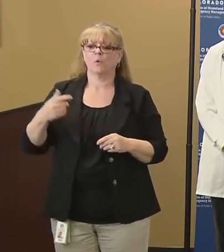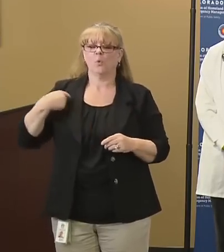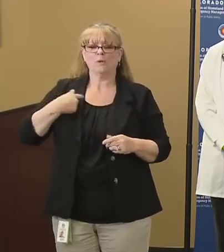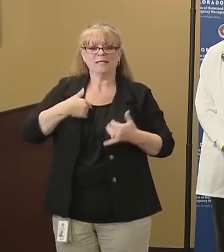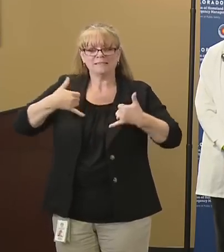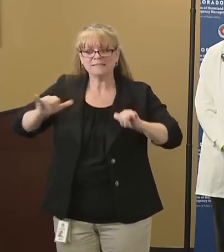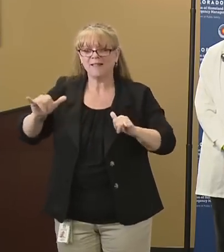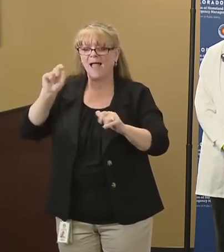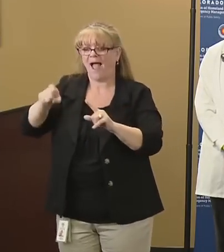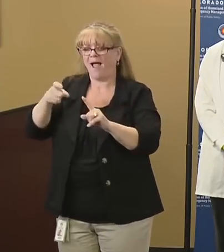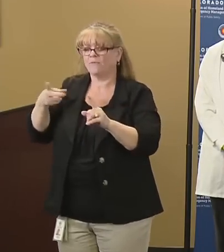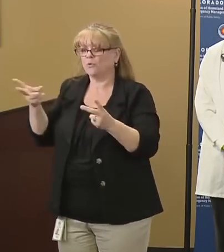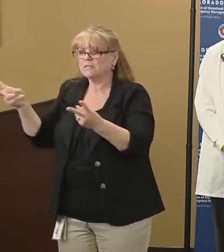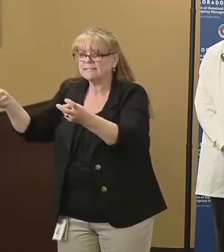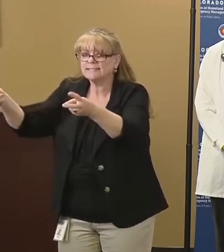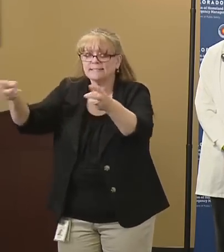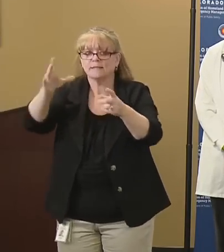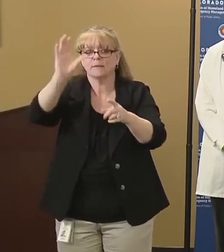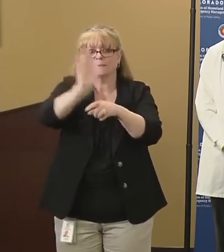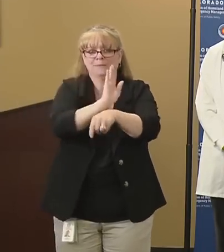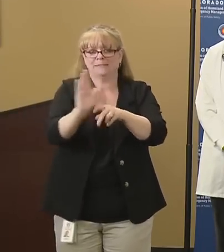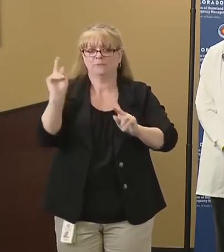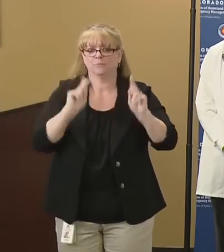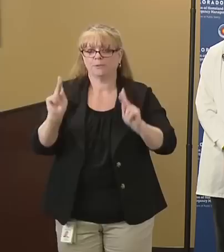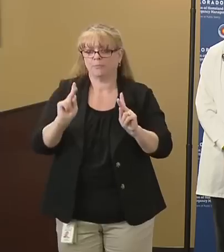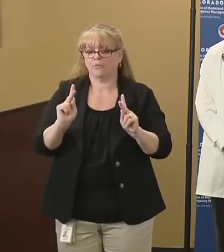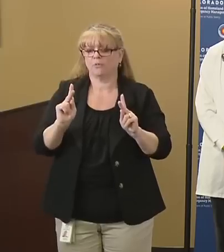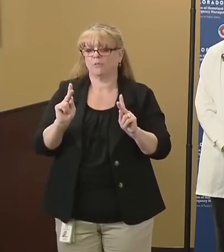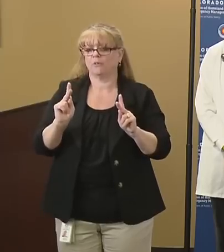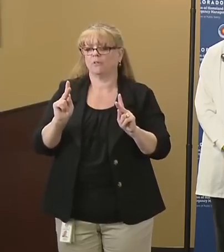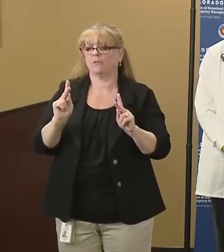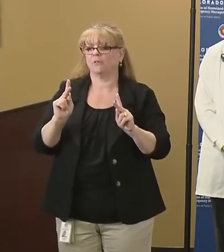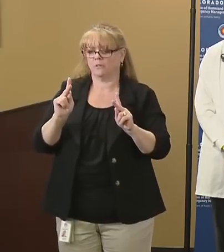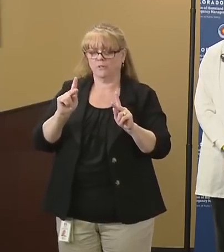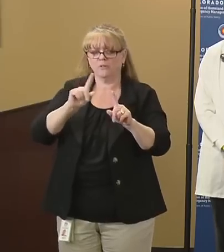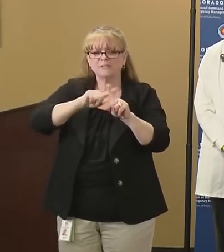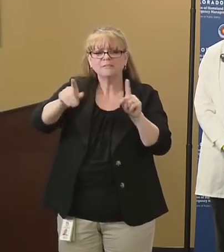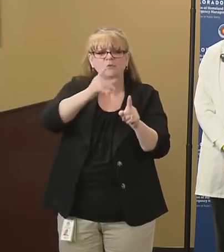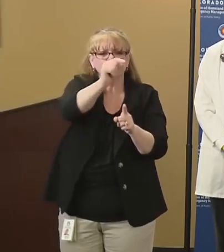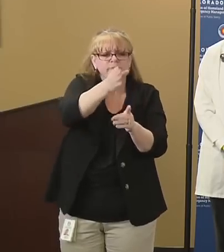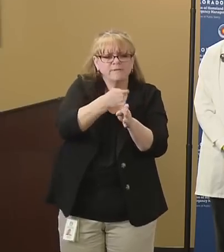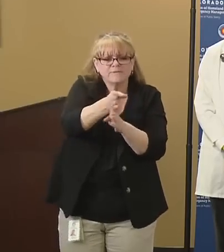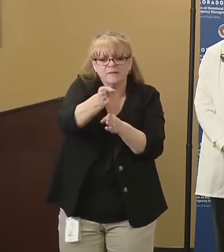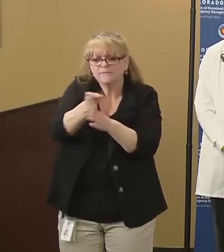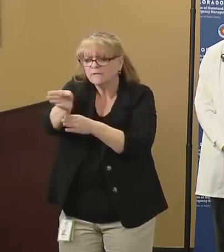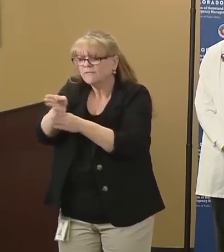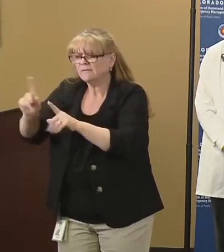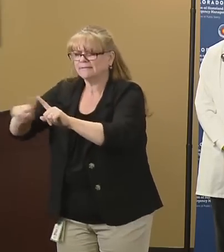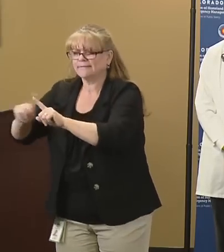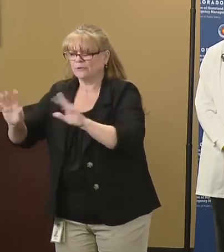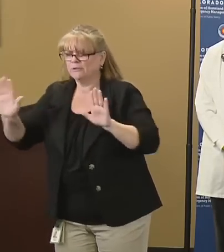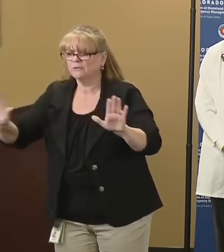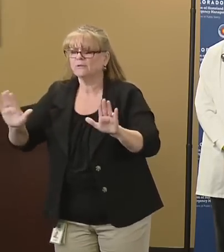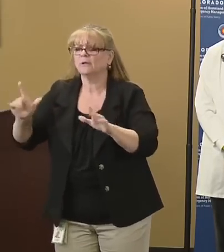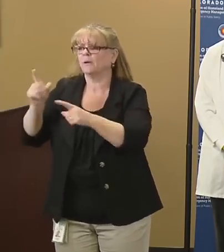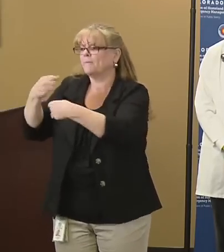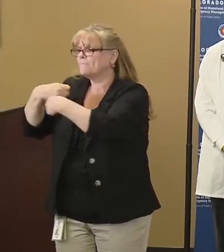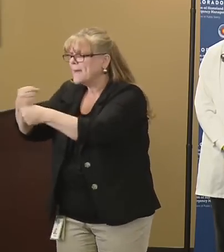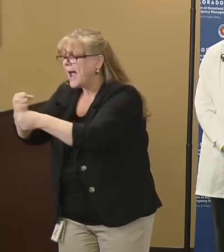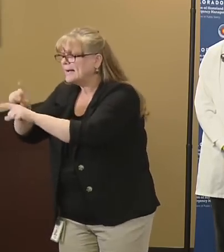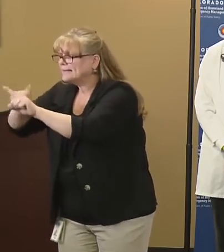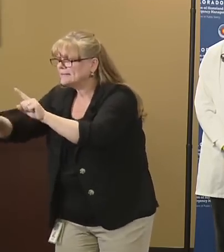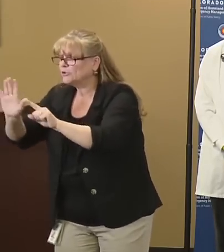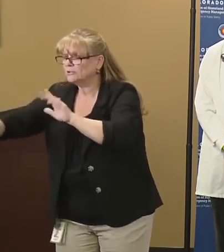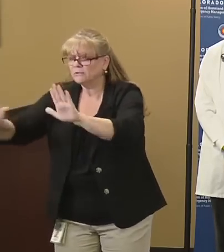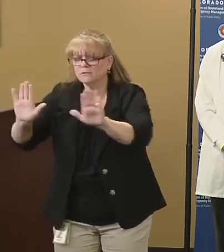Sarah Thunberg, Casey Wolf, Matt Blomberg, and from other offices in the government. We've set up our innovation